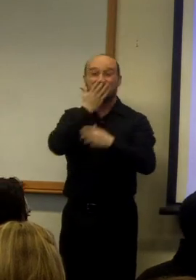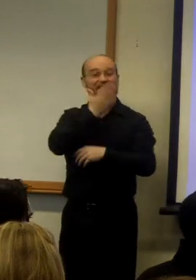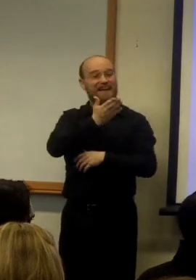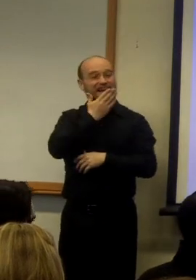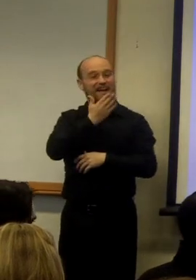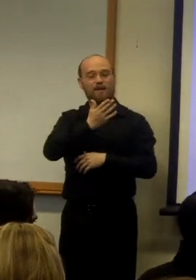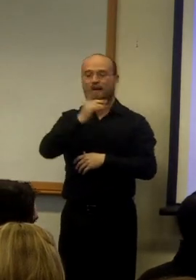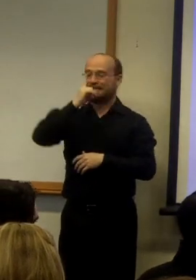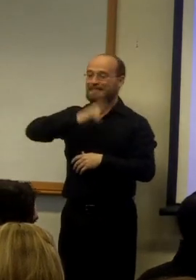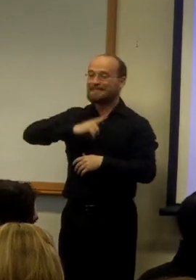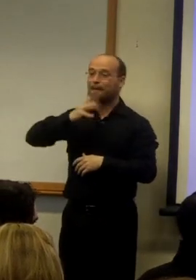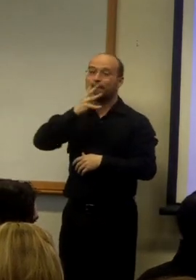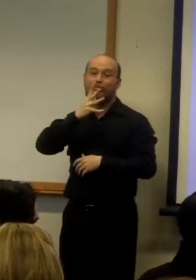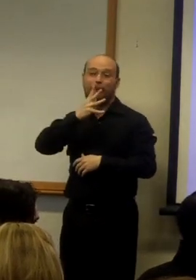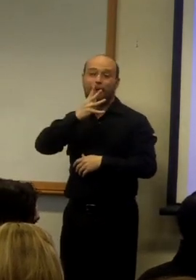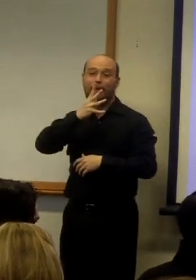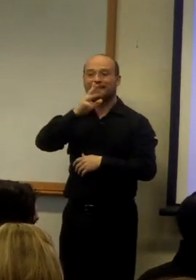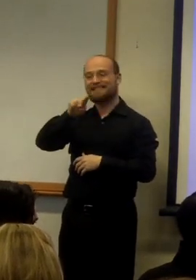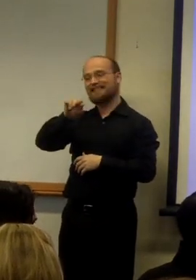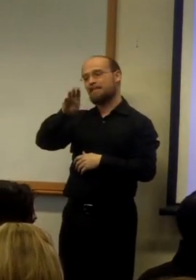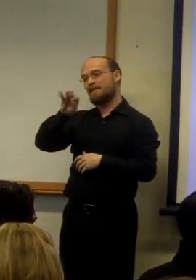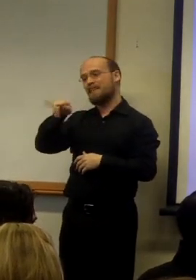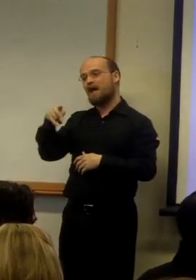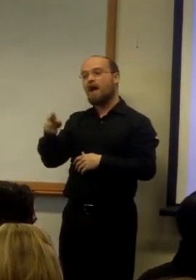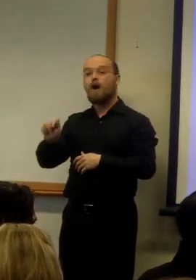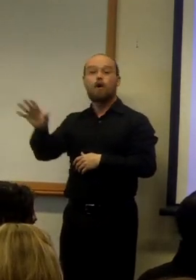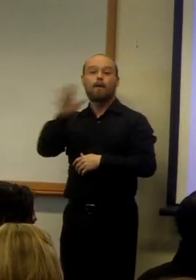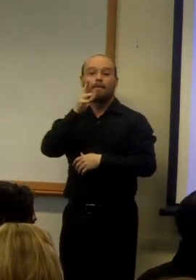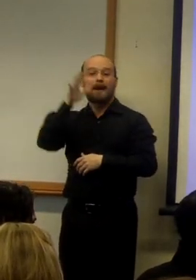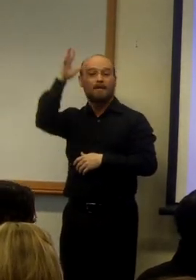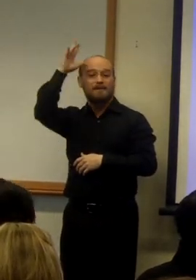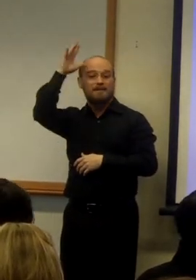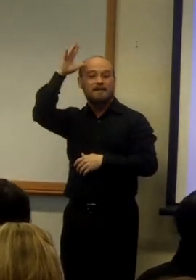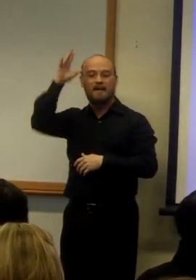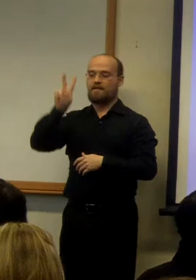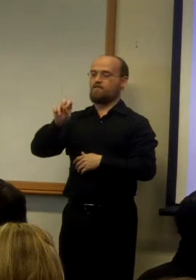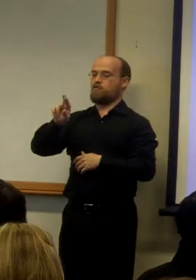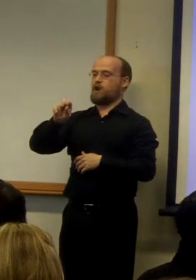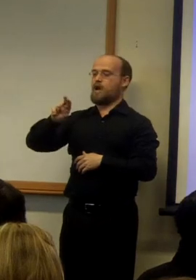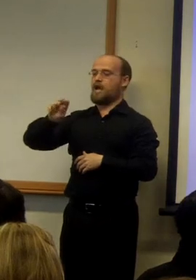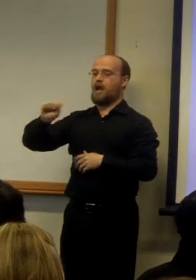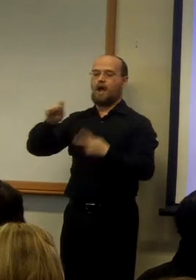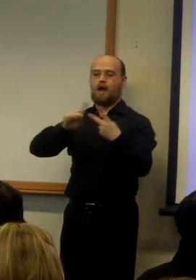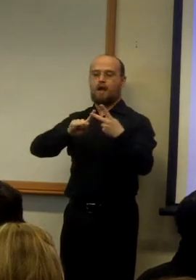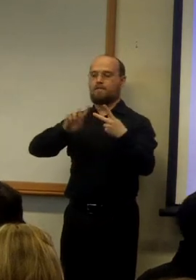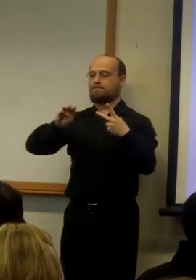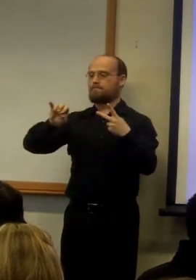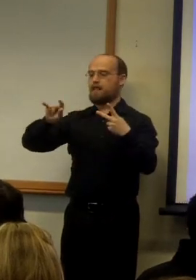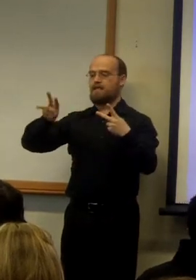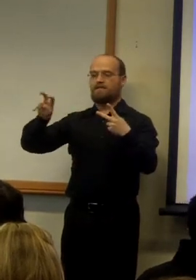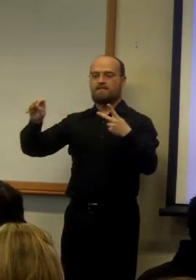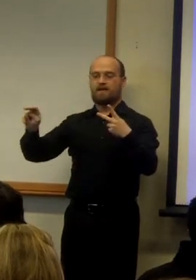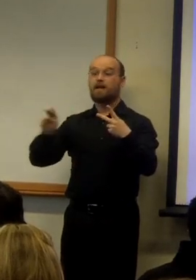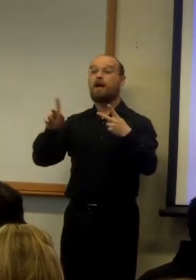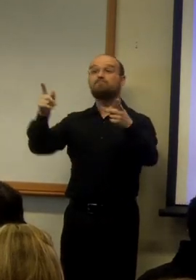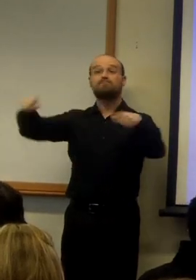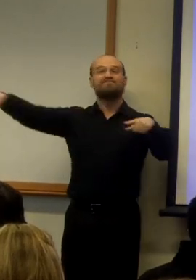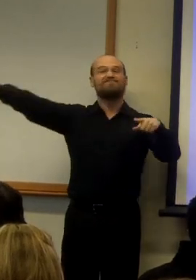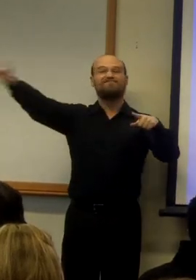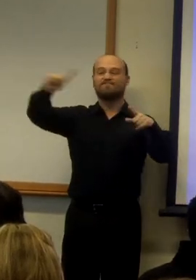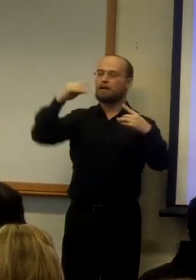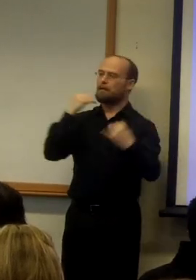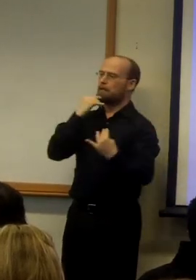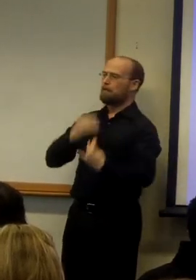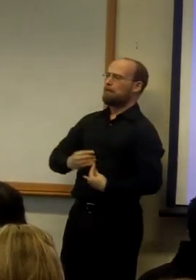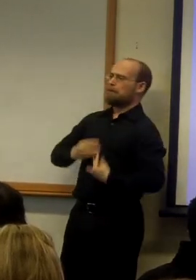I would also like to thank my stepmother, Tabitha, and her parents, Veronica and Melvin. They have been such an immense inspiration to me, and